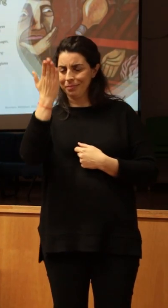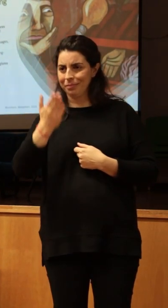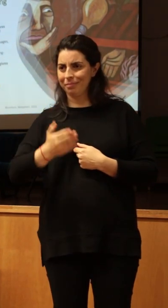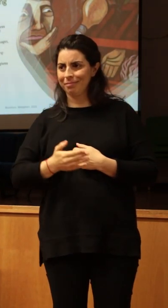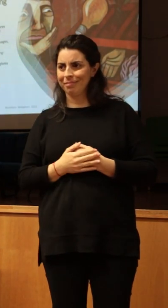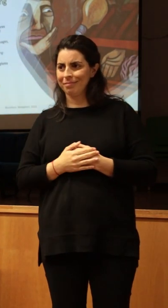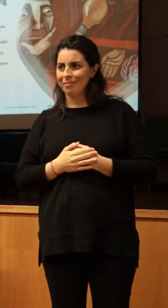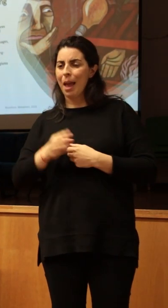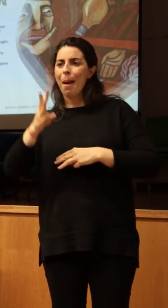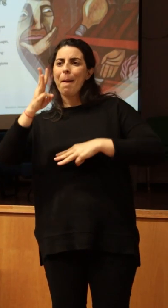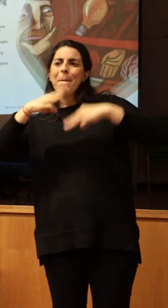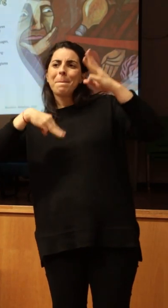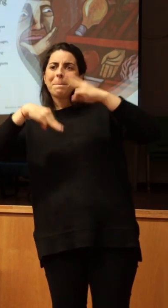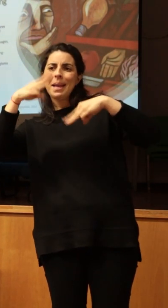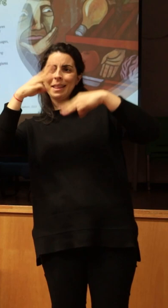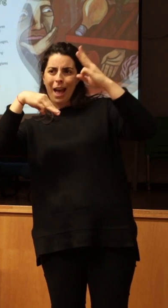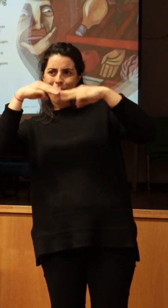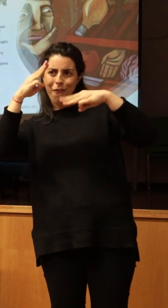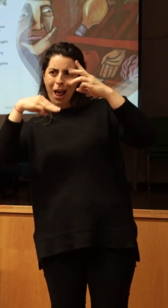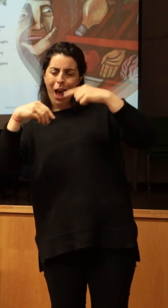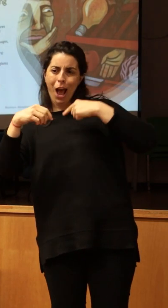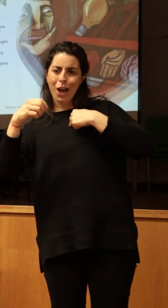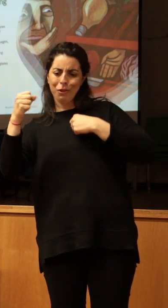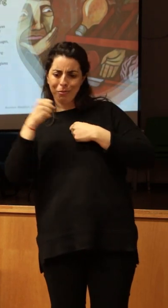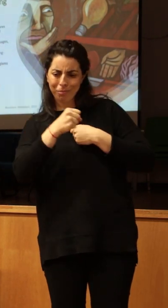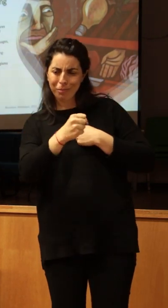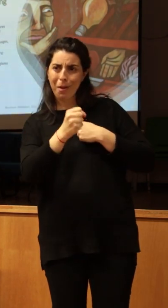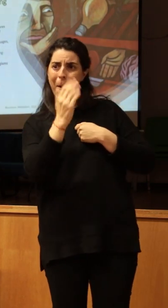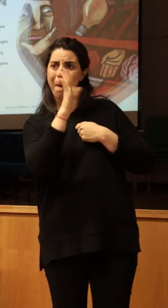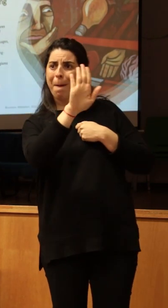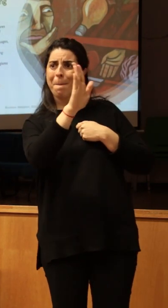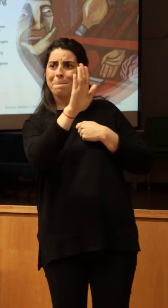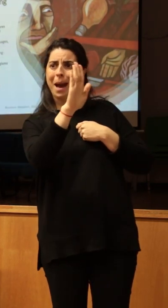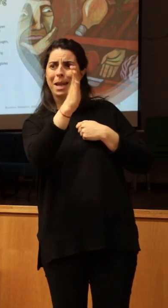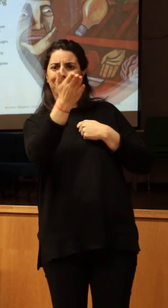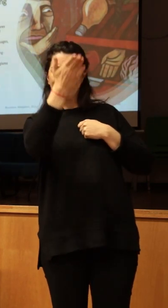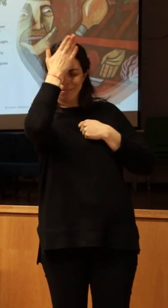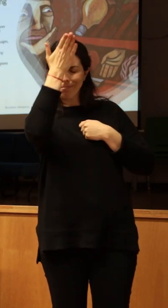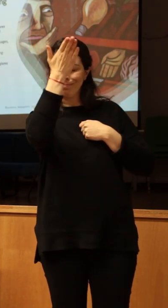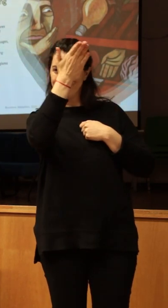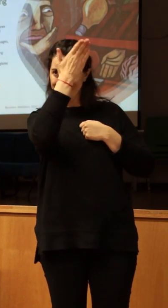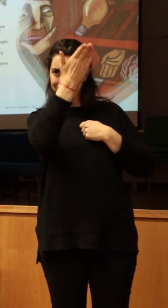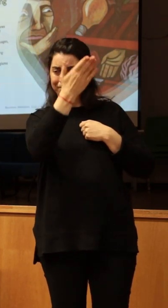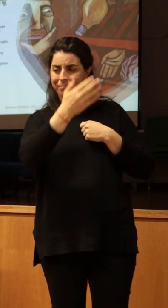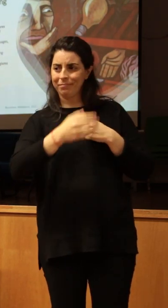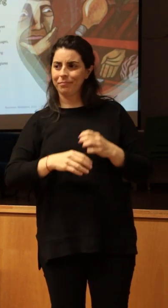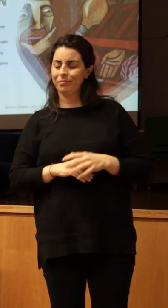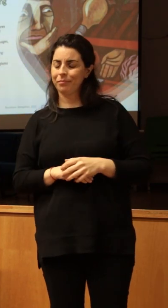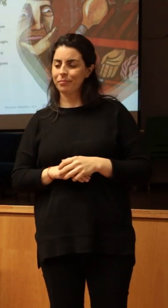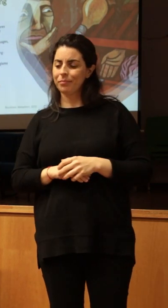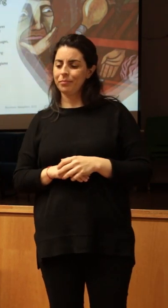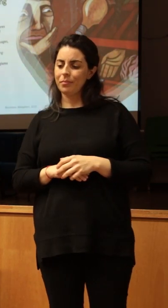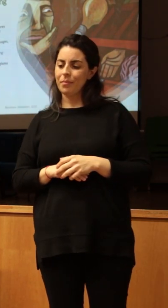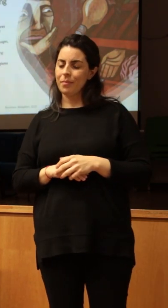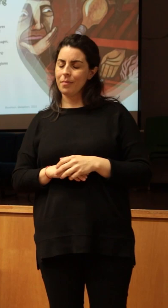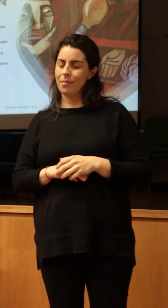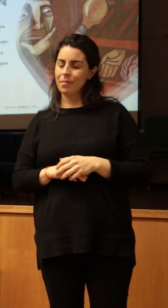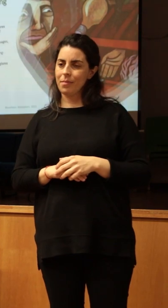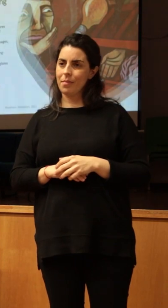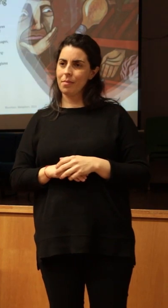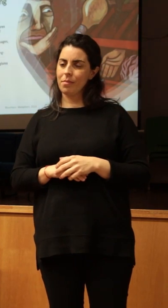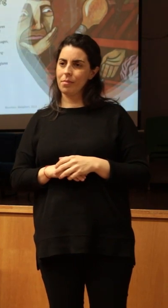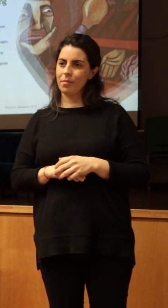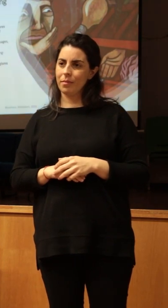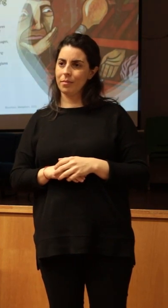La metáfora, me estoy golpeando contra la pared. Yeah. So then I did it several times and I would say, well, that must be